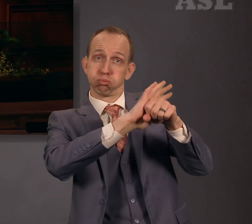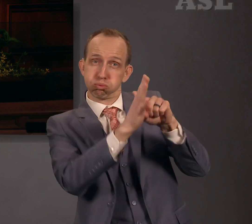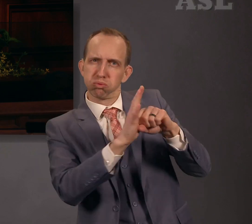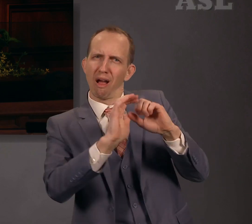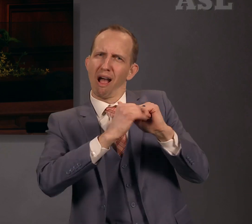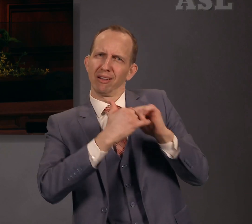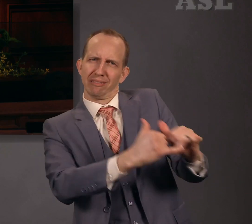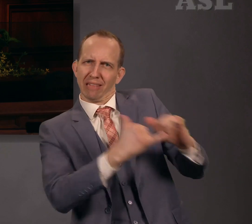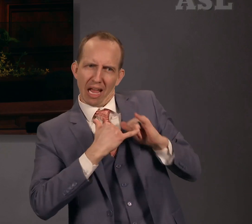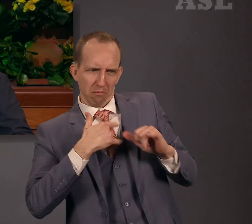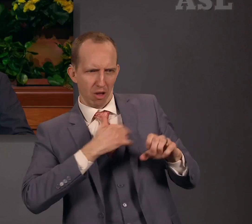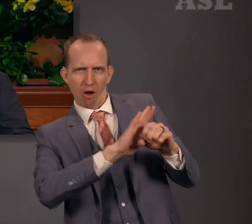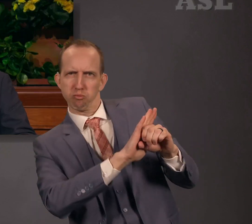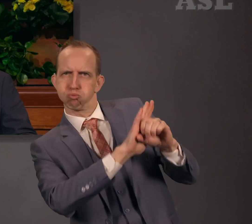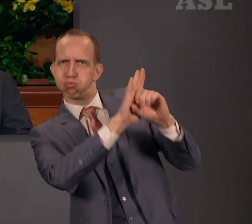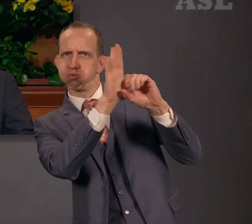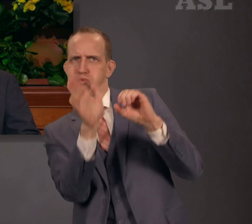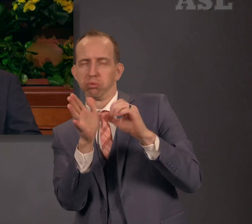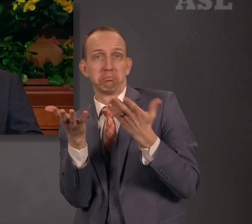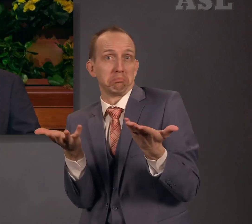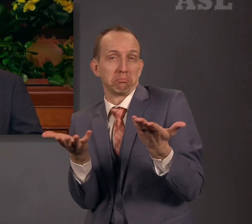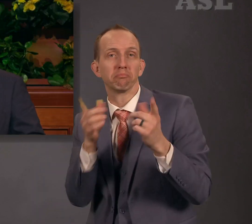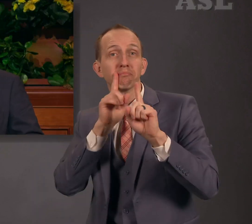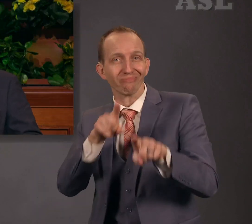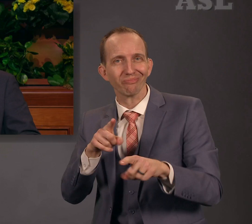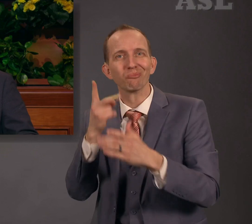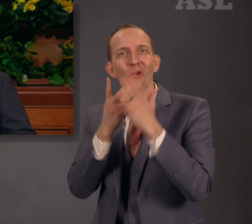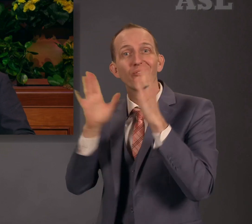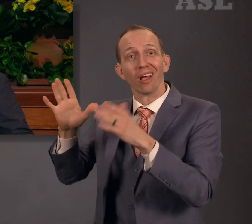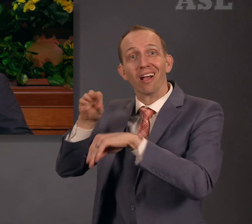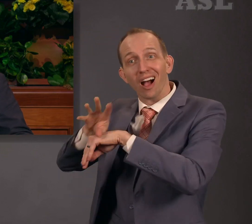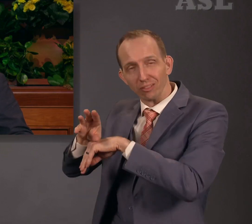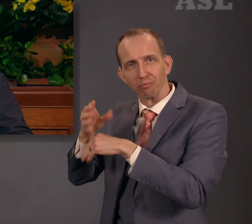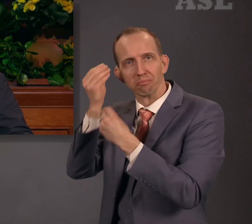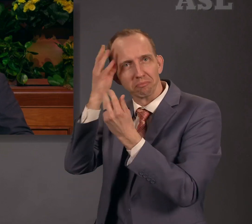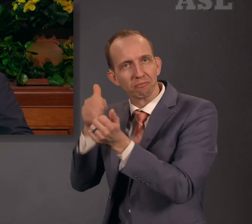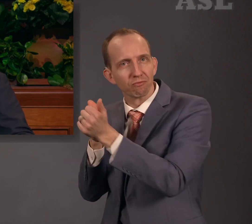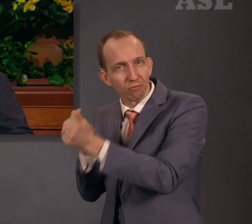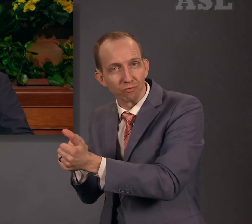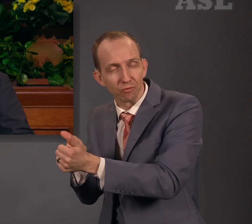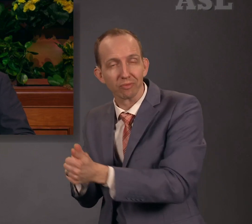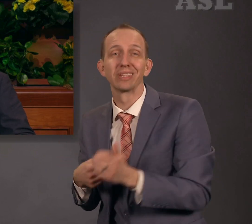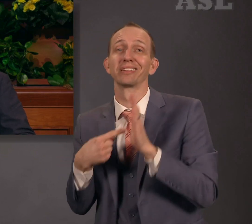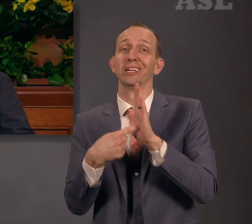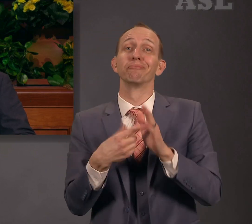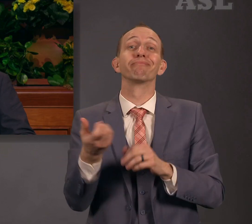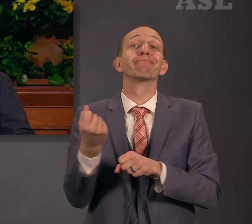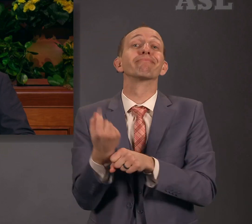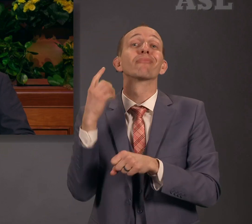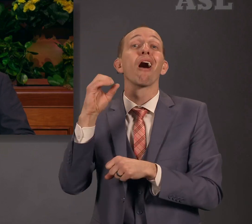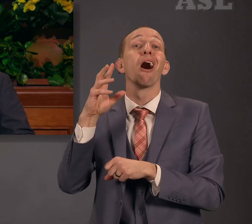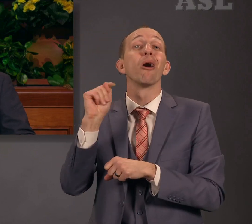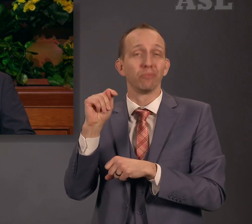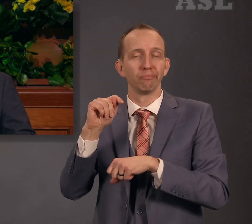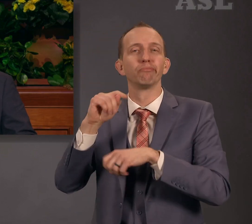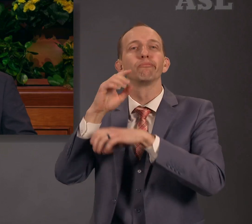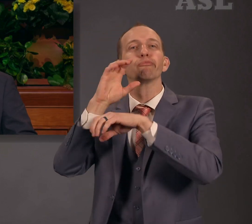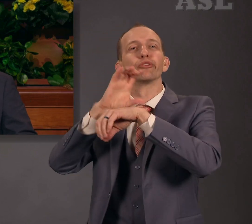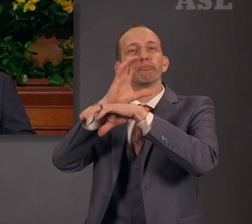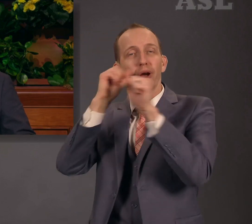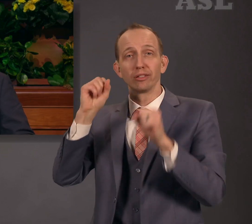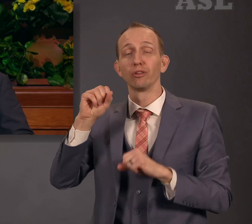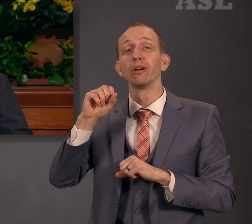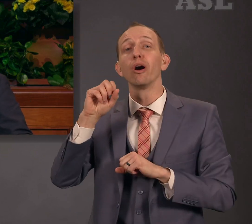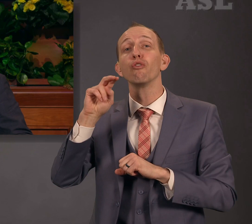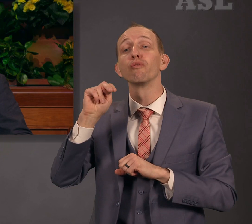of prophets. For example, last October, President Russell M. Nelson pleaded with us to take charge of our own